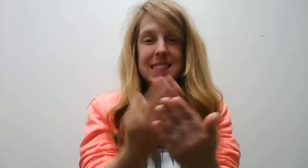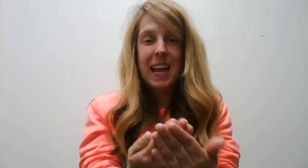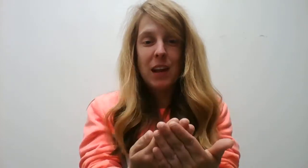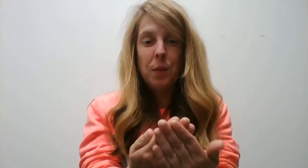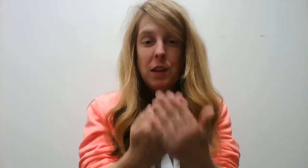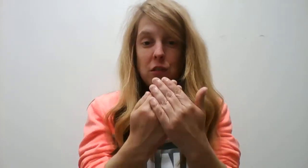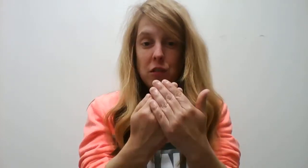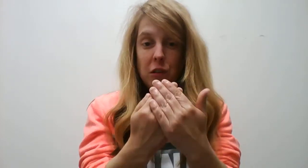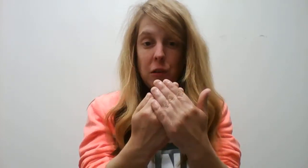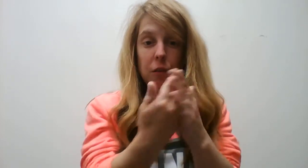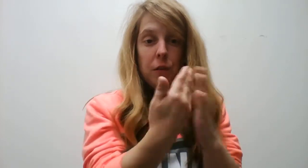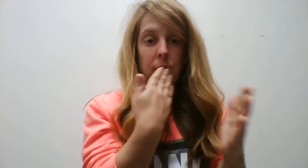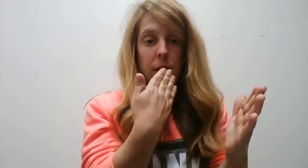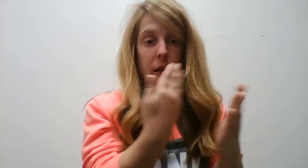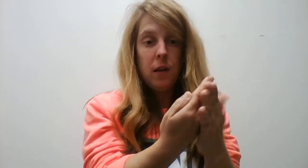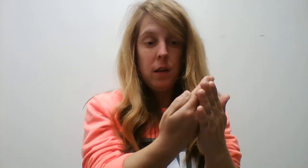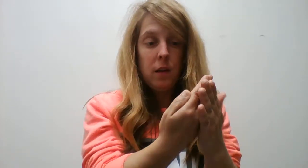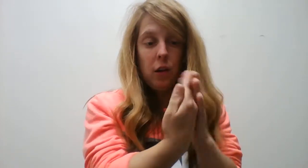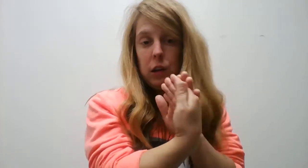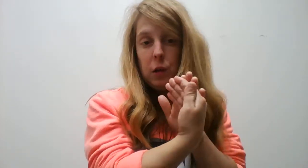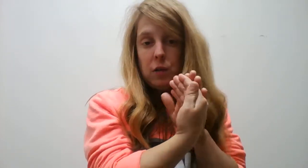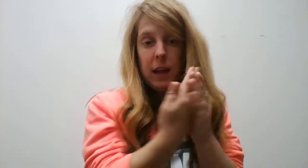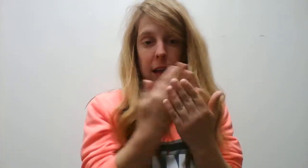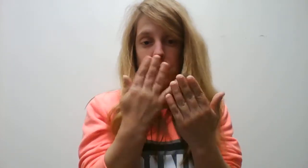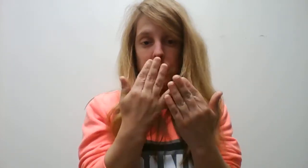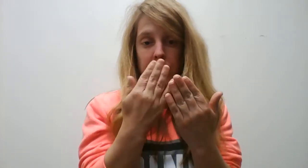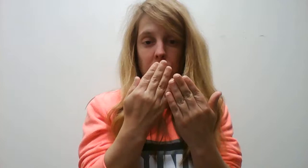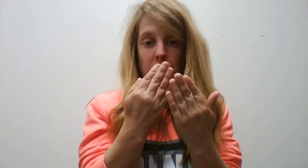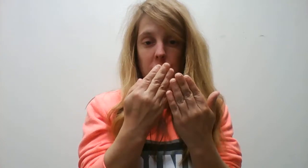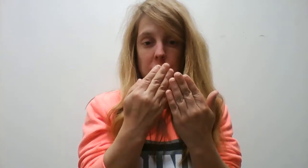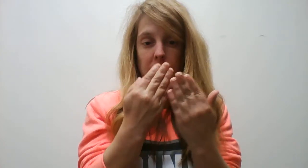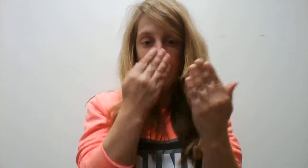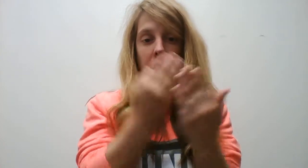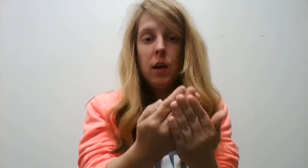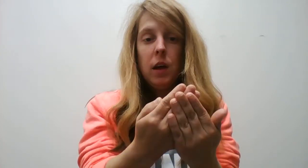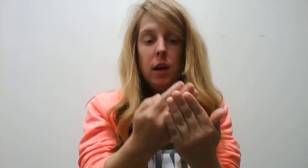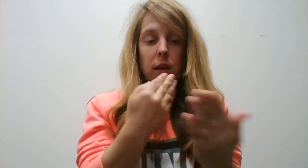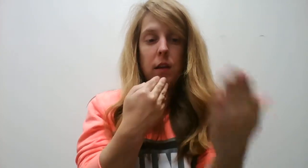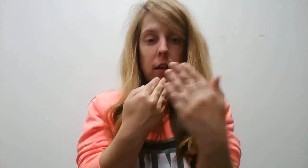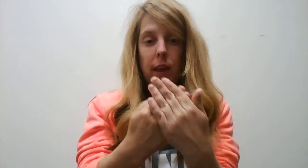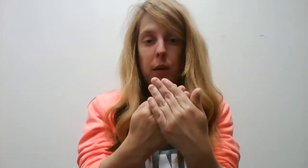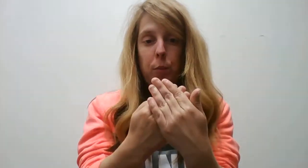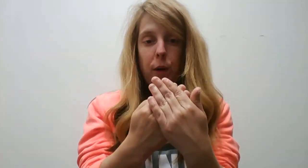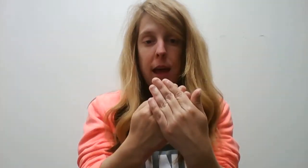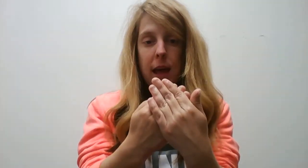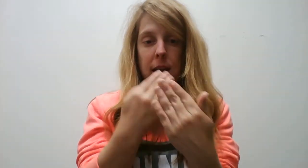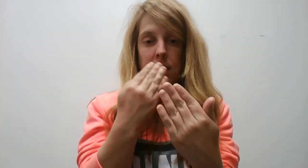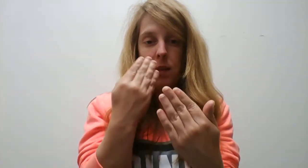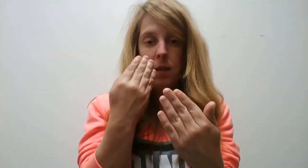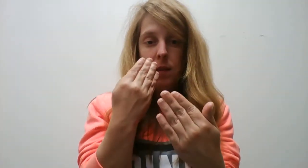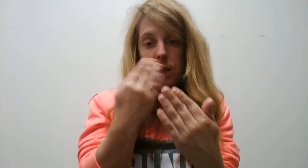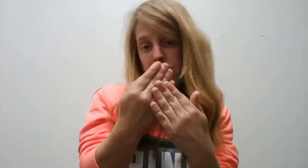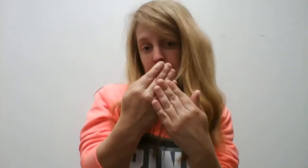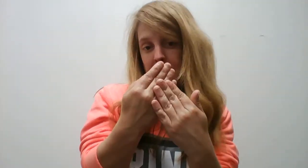Sandwich to your close hands. Fingers are close together. It's like a bread with meat